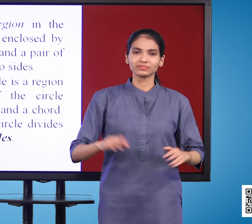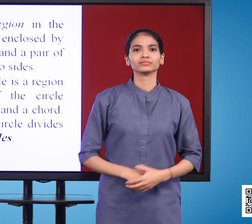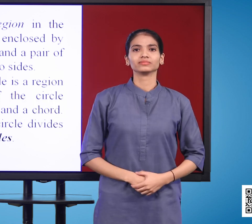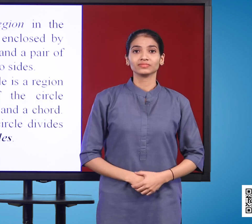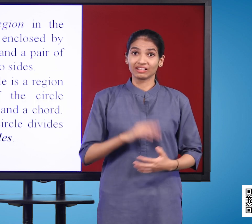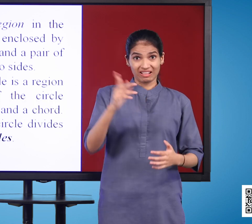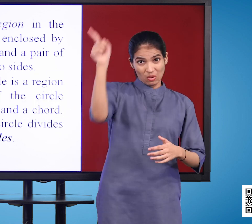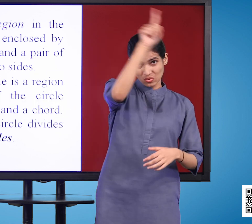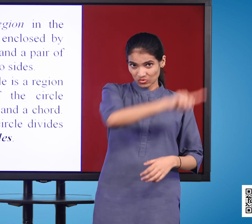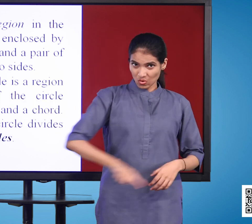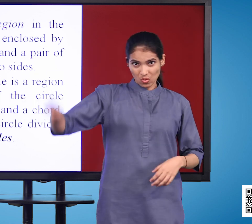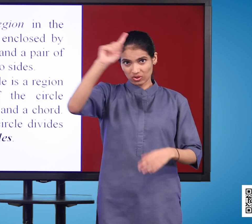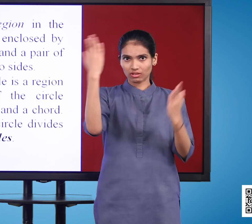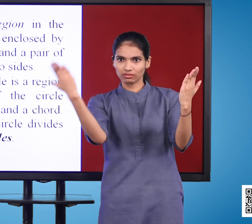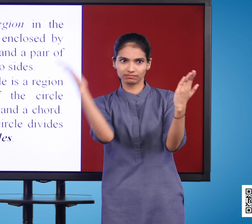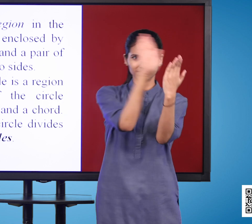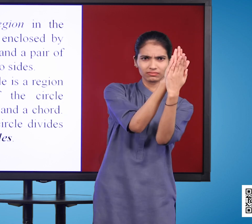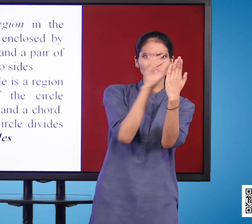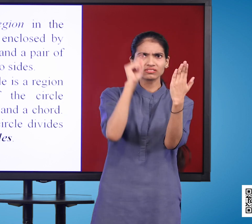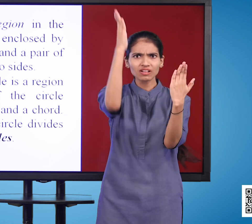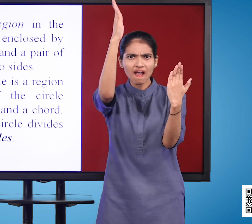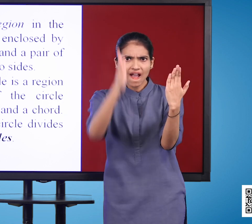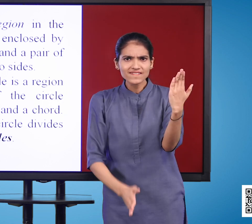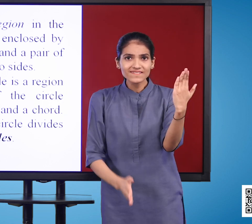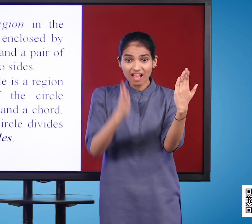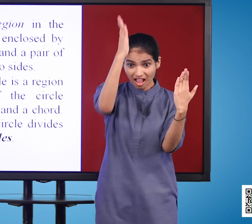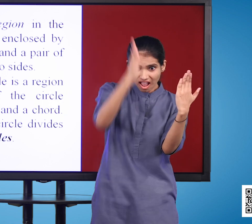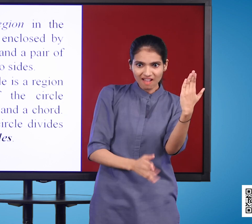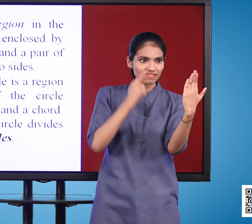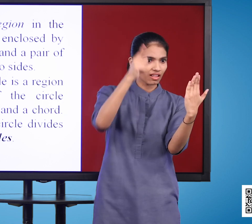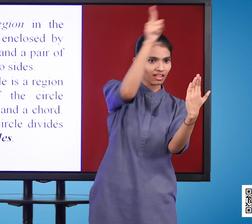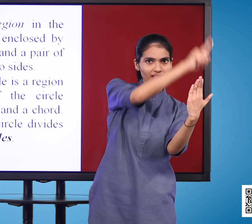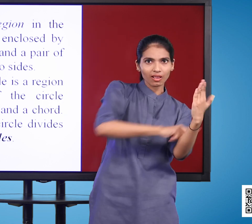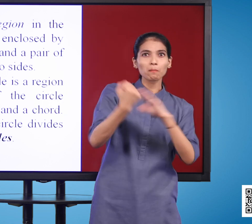The diameter of a circle divides it into 2 semicircles.